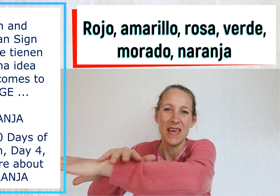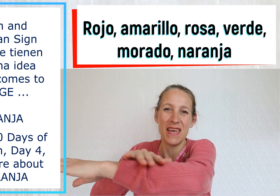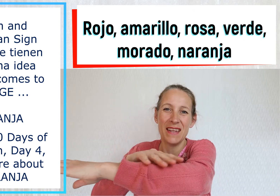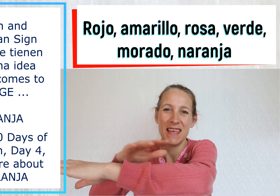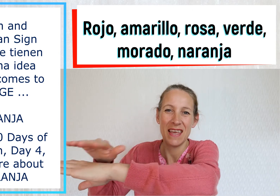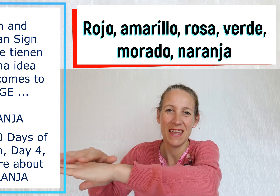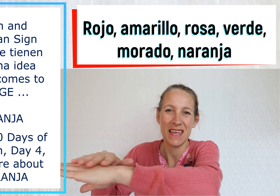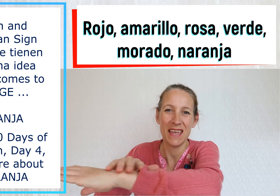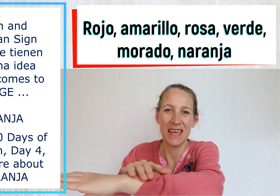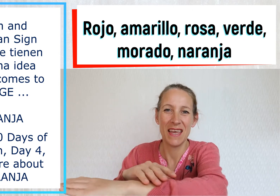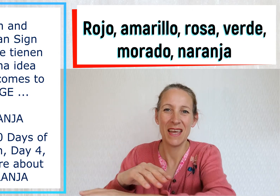verde,